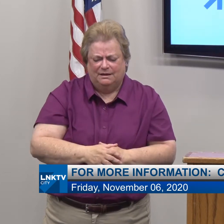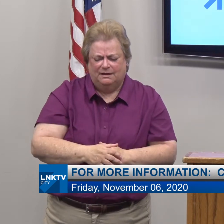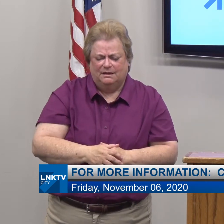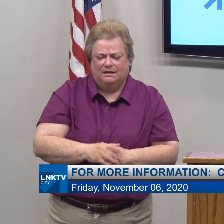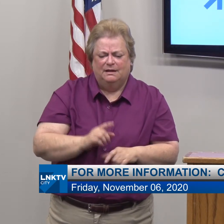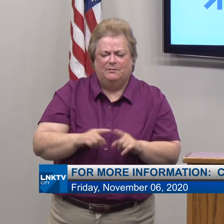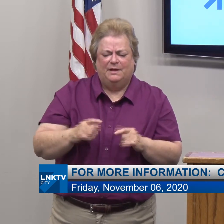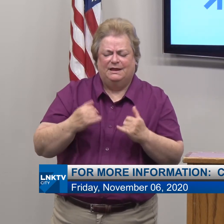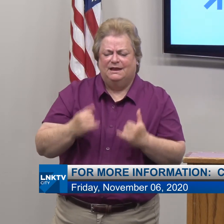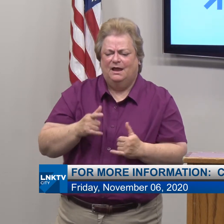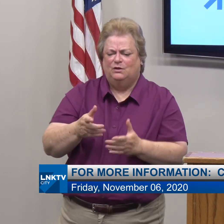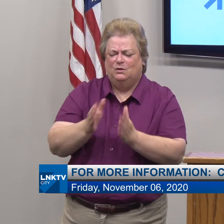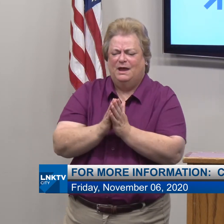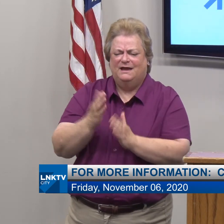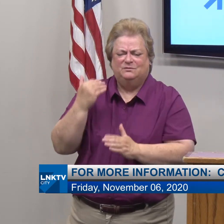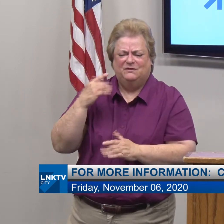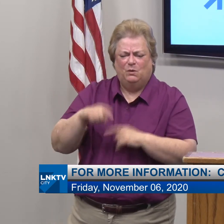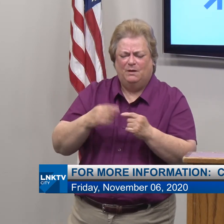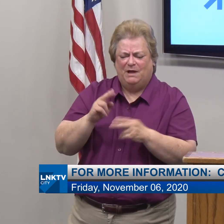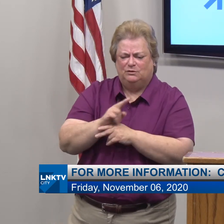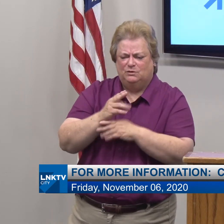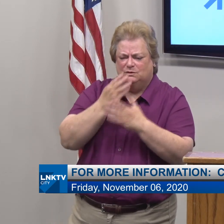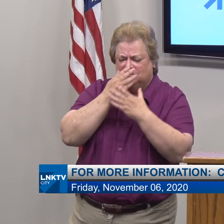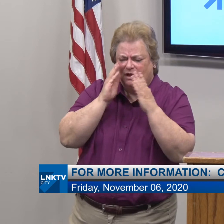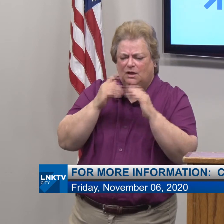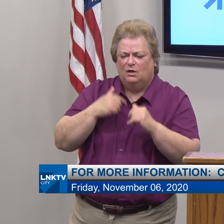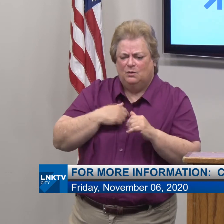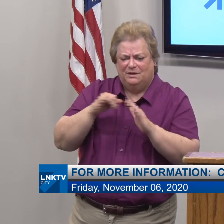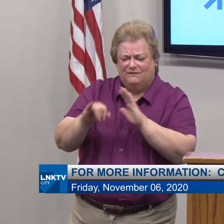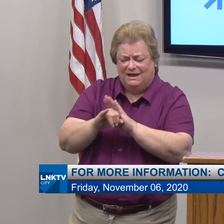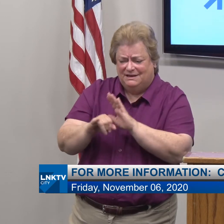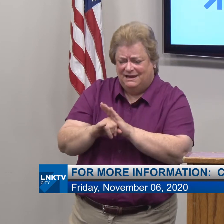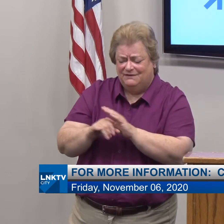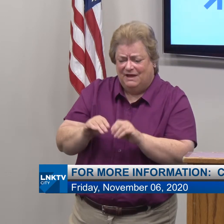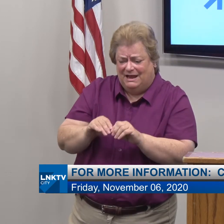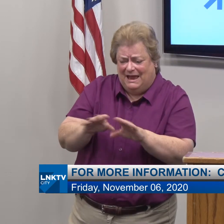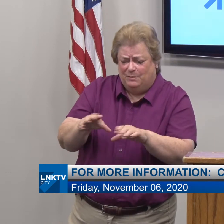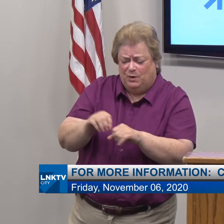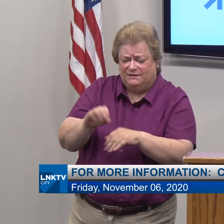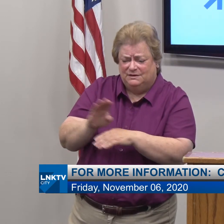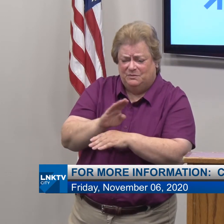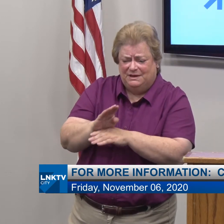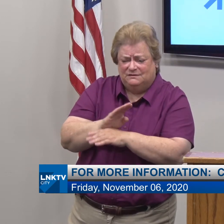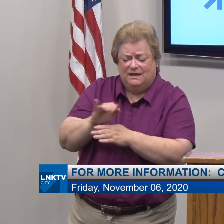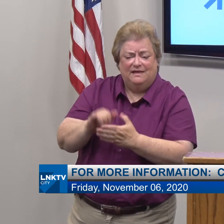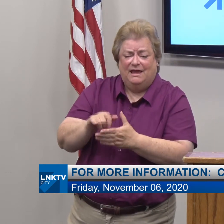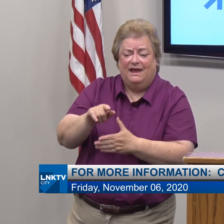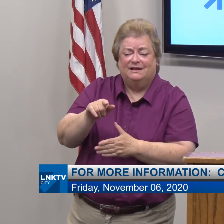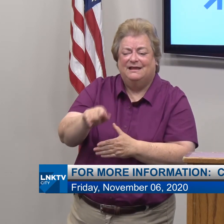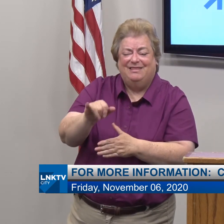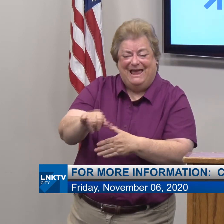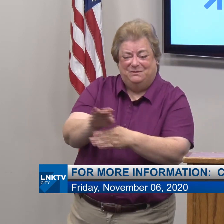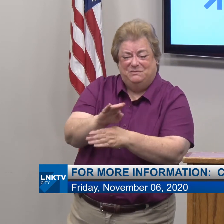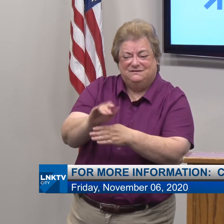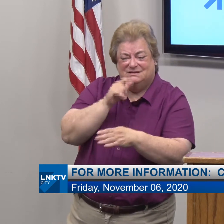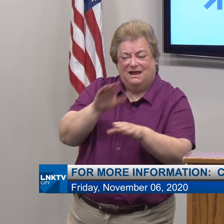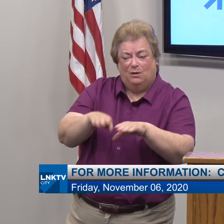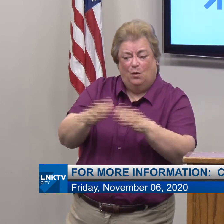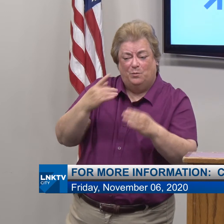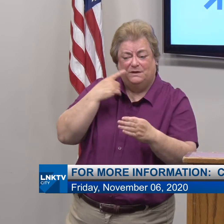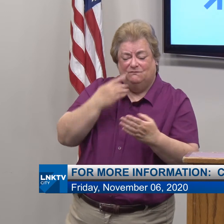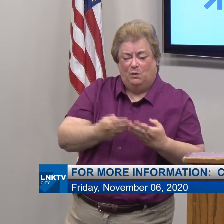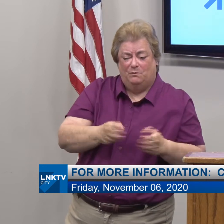masking and how is it different. We have identified outbreaks in businesses that are not open to the public, and so we don't report